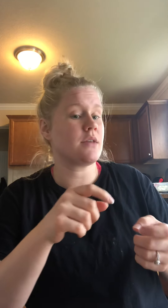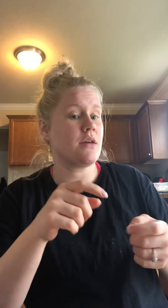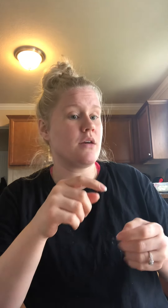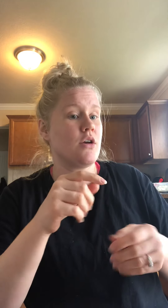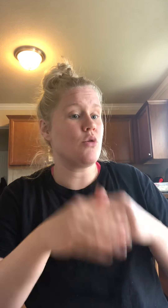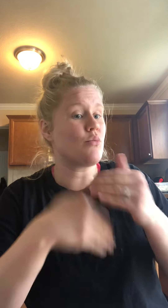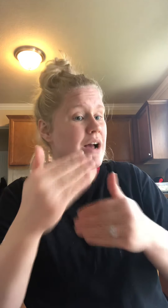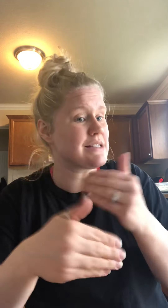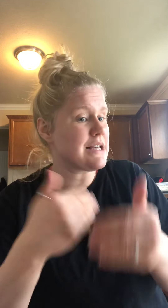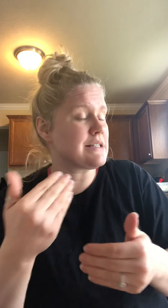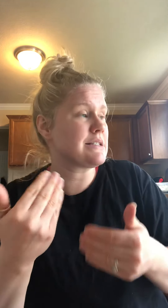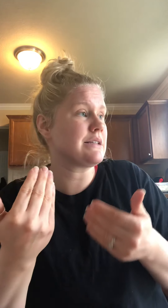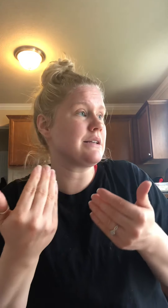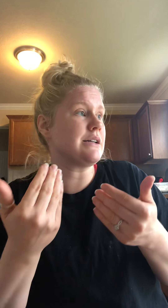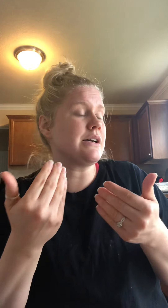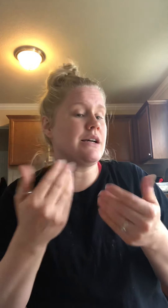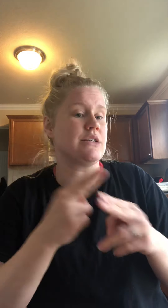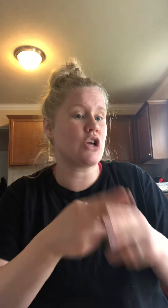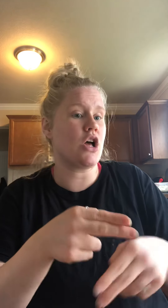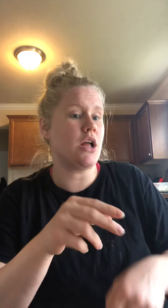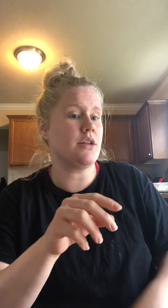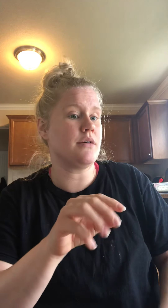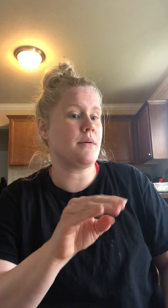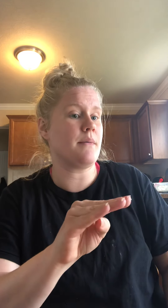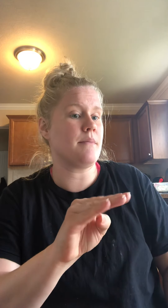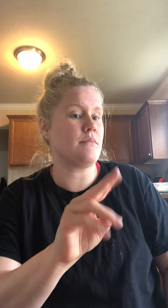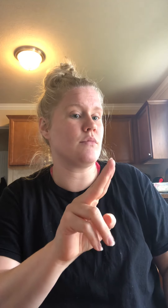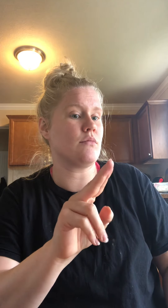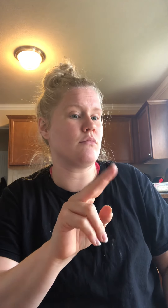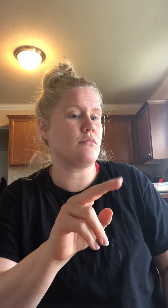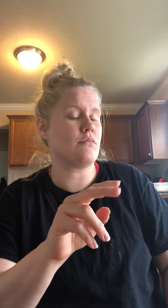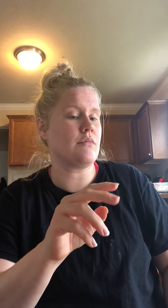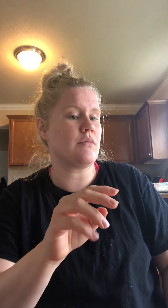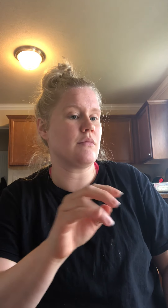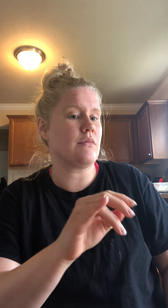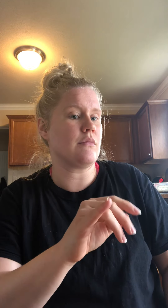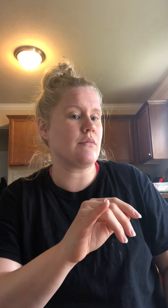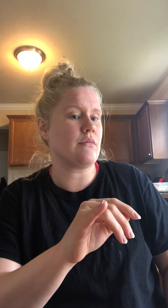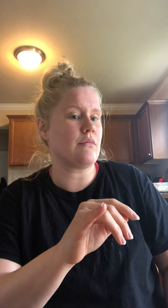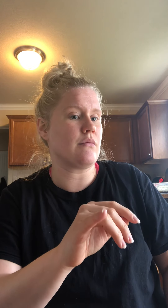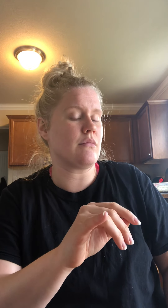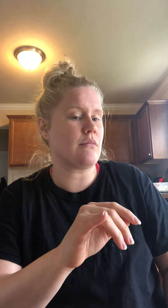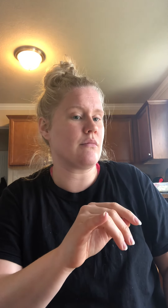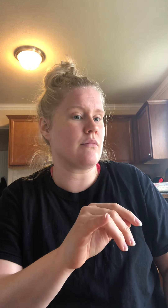umlaut mutation or I mutation. Not I like the cycle, I like the letter.